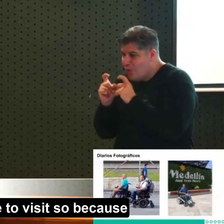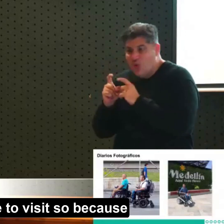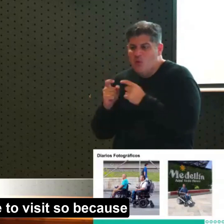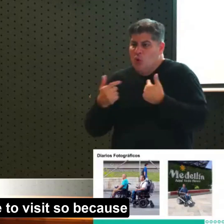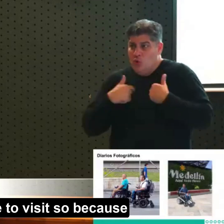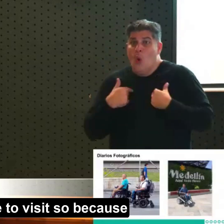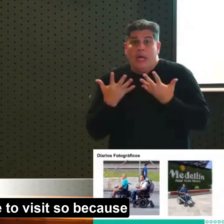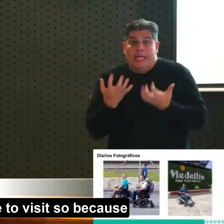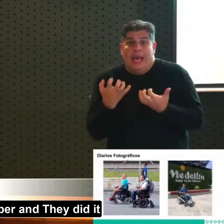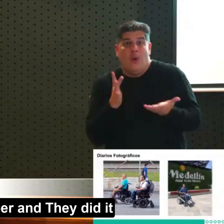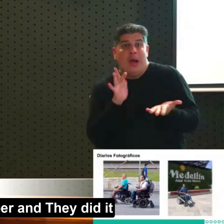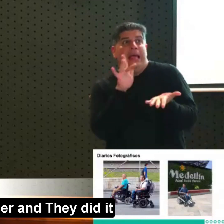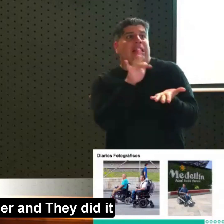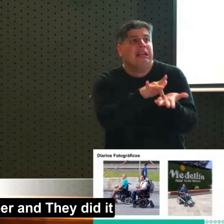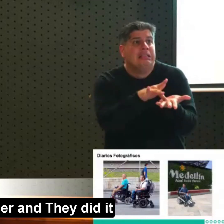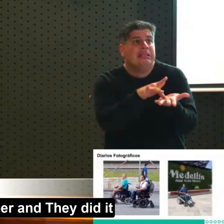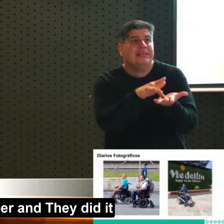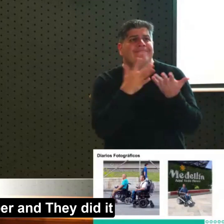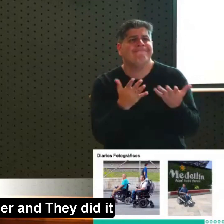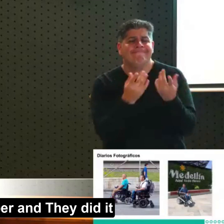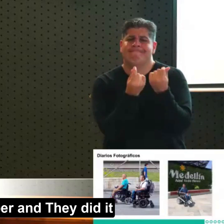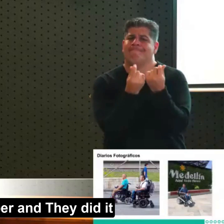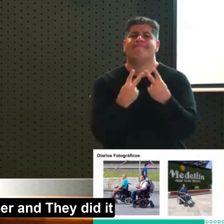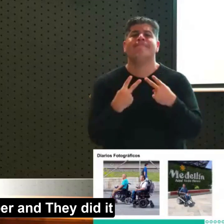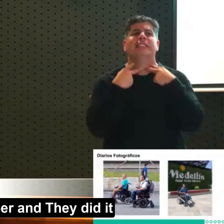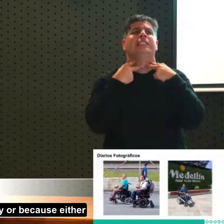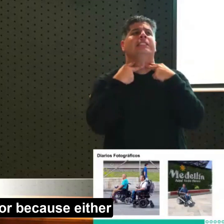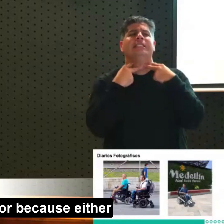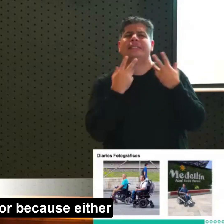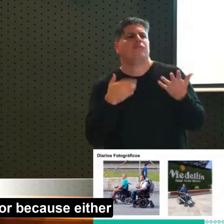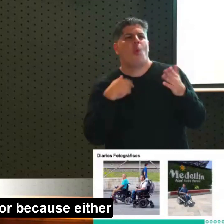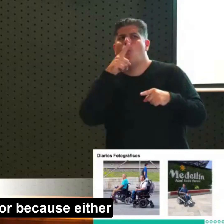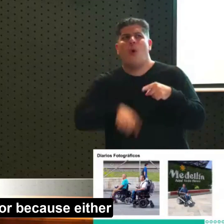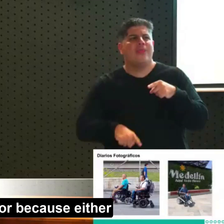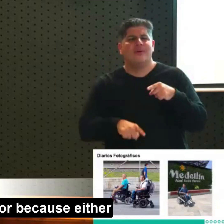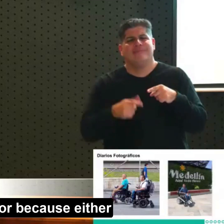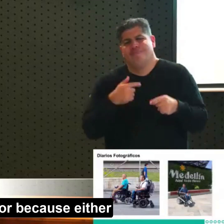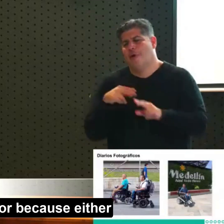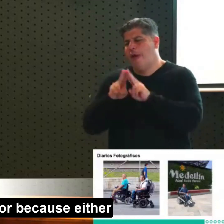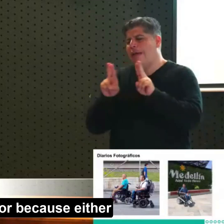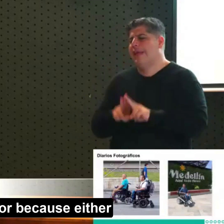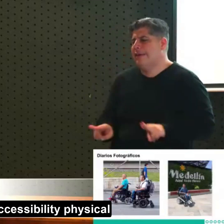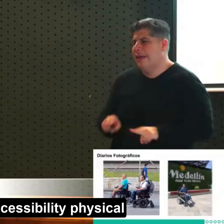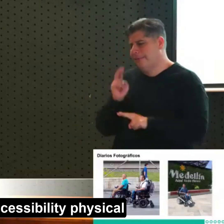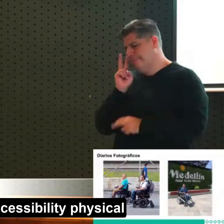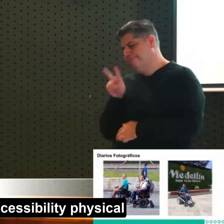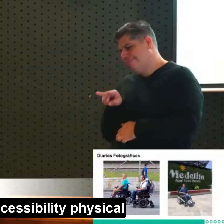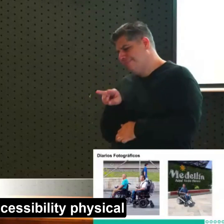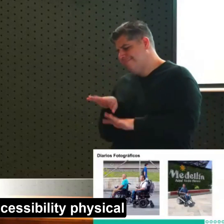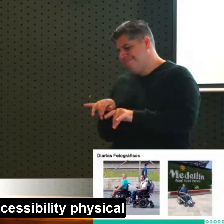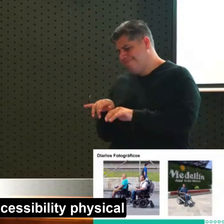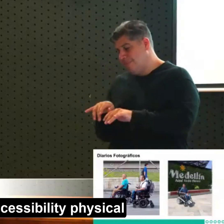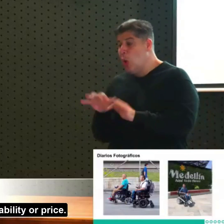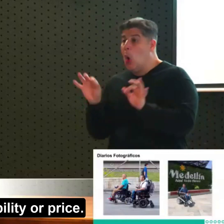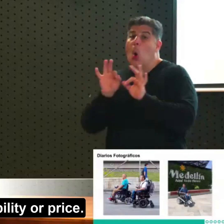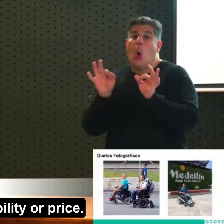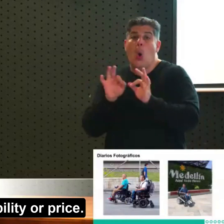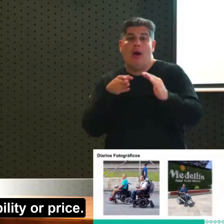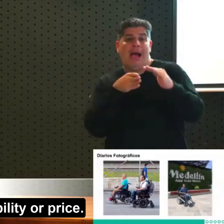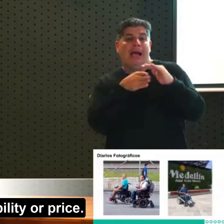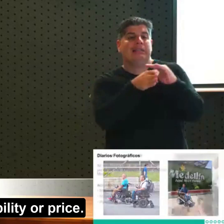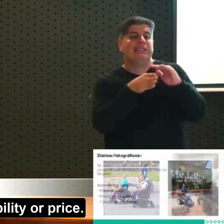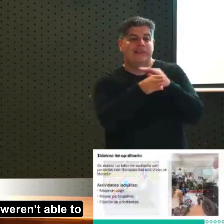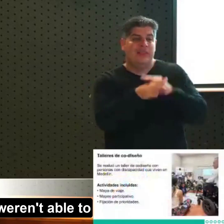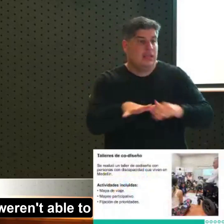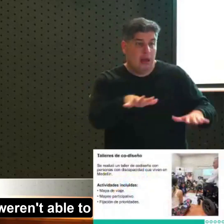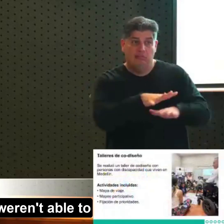able to visit. So because it's cheaper and they did it that way, or because either because accessibility, physical accessibility,